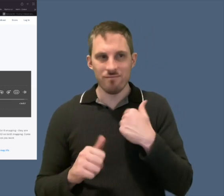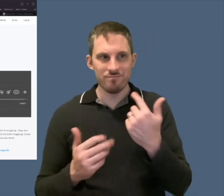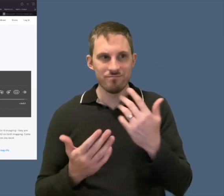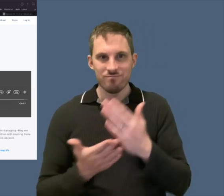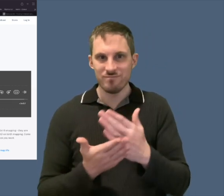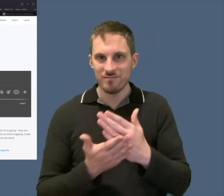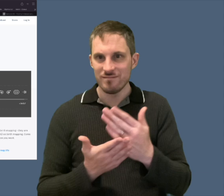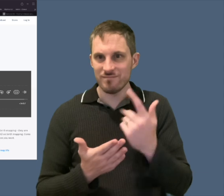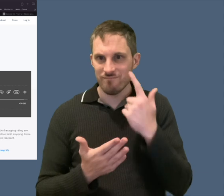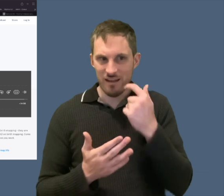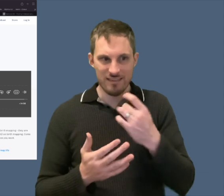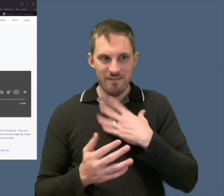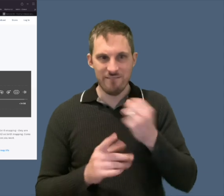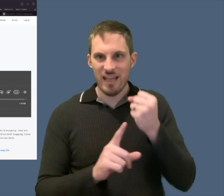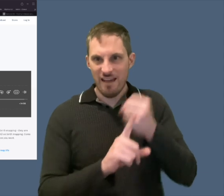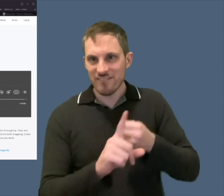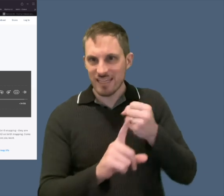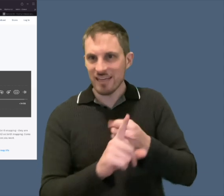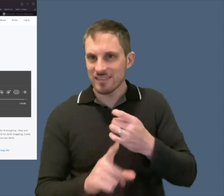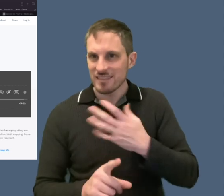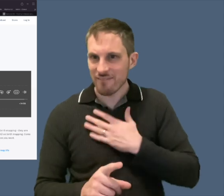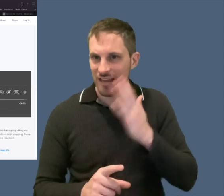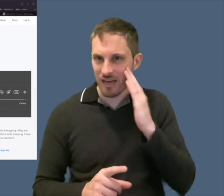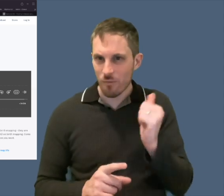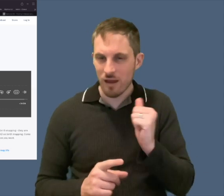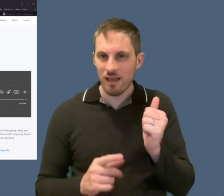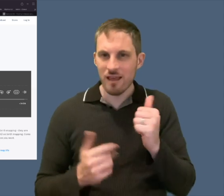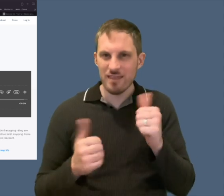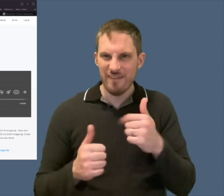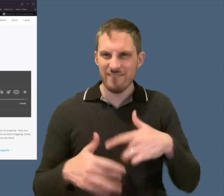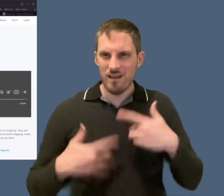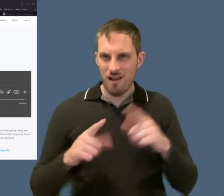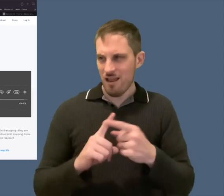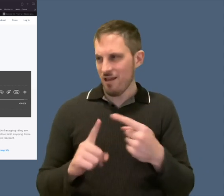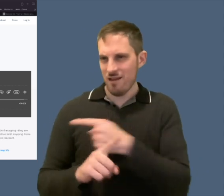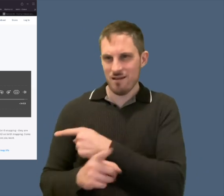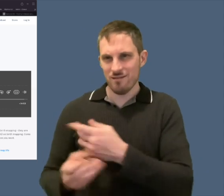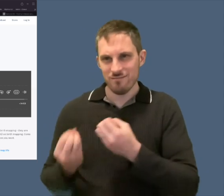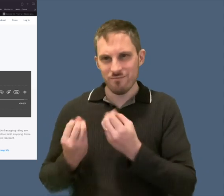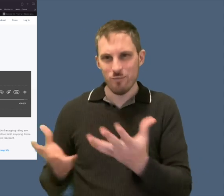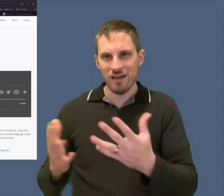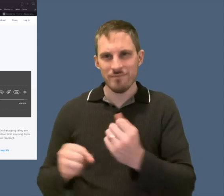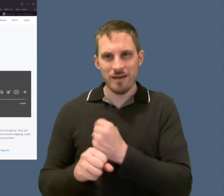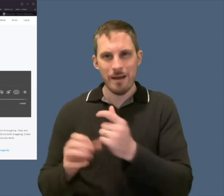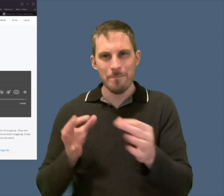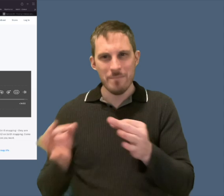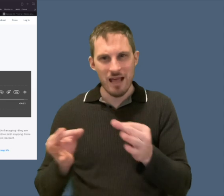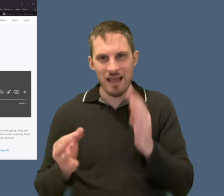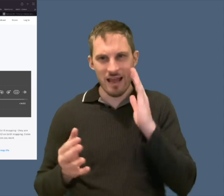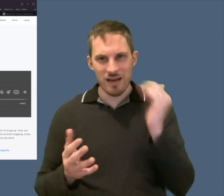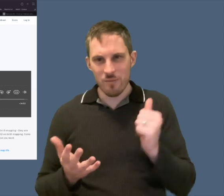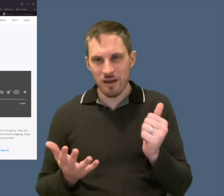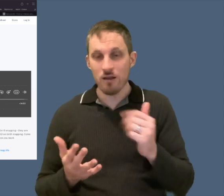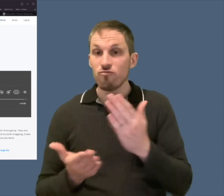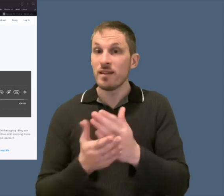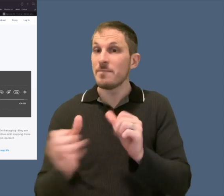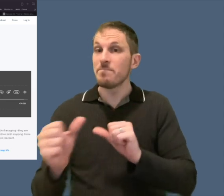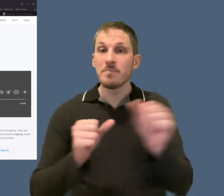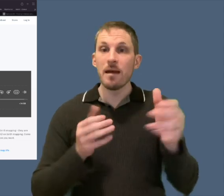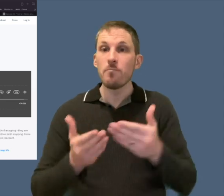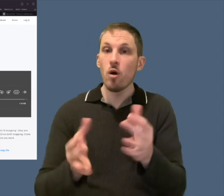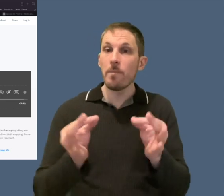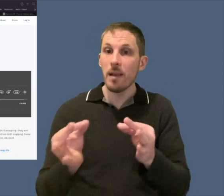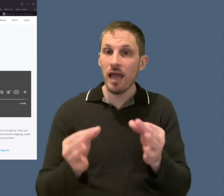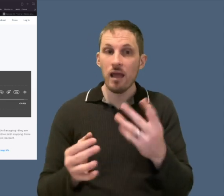yourself having to advocate for yourself anyway. So then you start to think, why did we bother with that birth plan? The best birth plans are the ones that